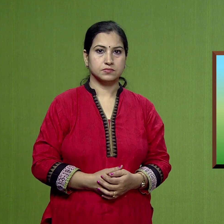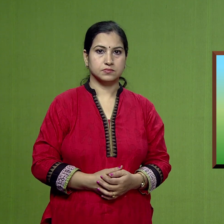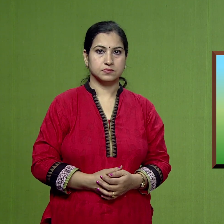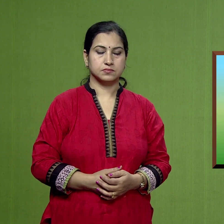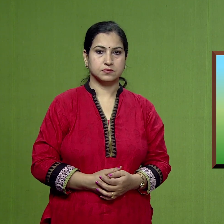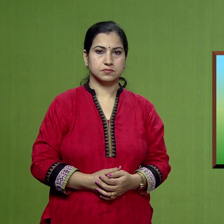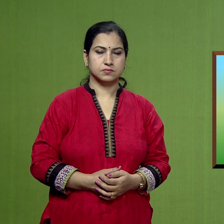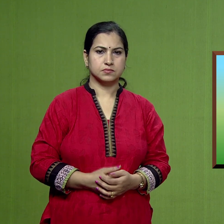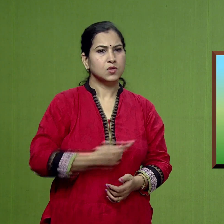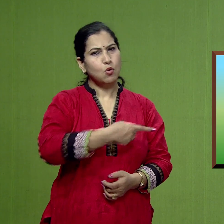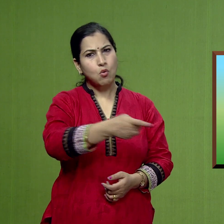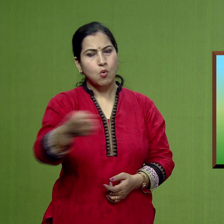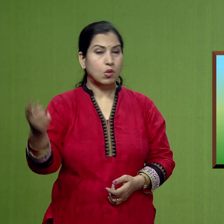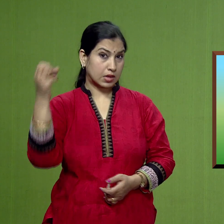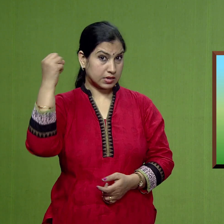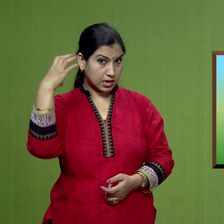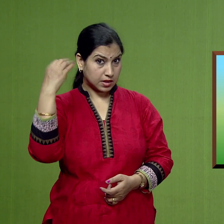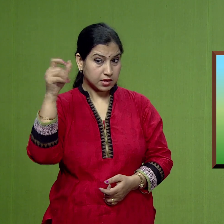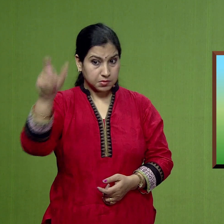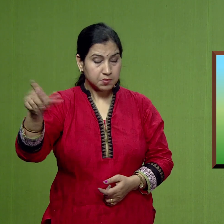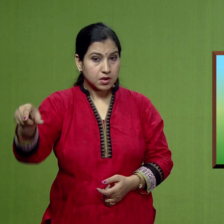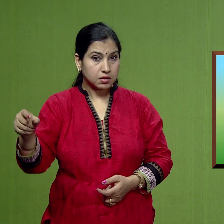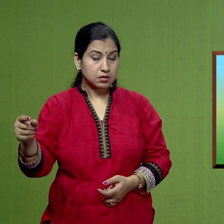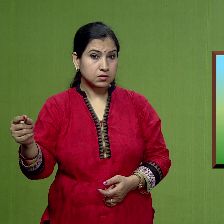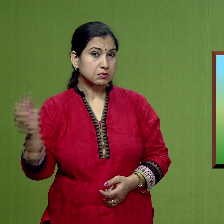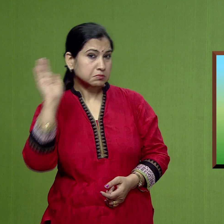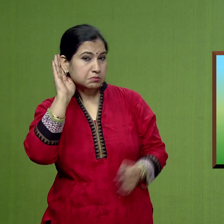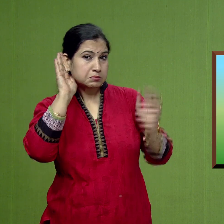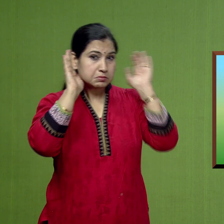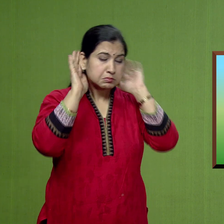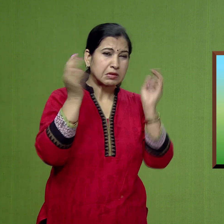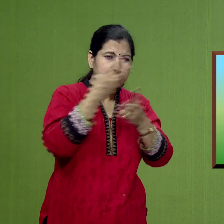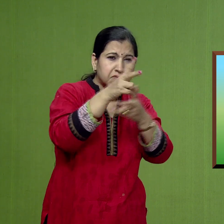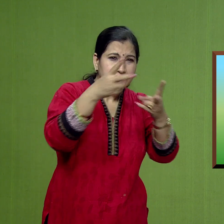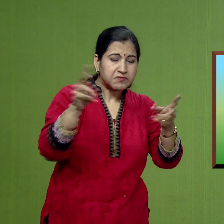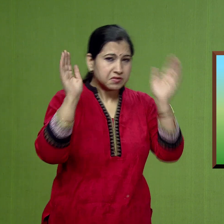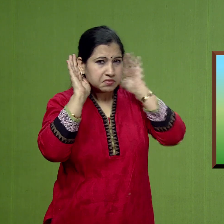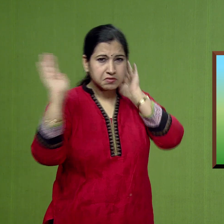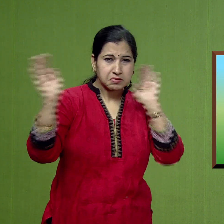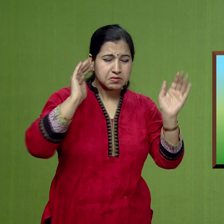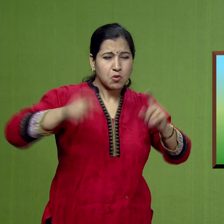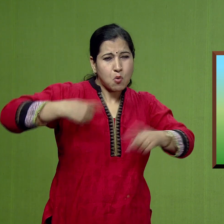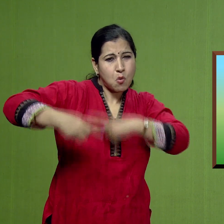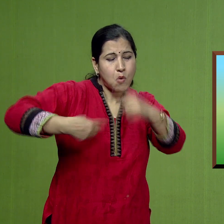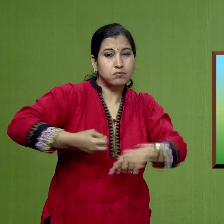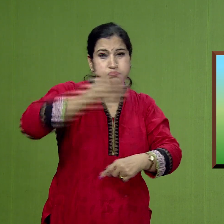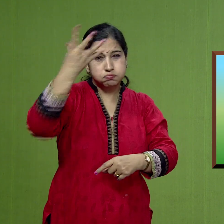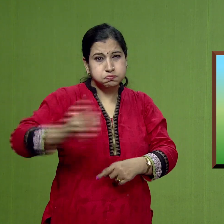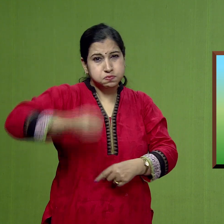All hearing people, they hear lots of sound all through the day from